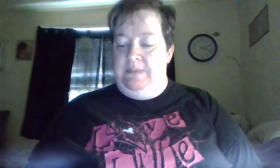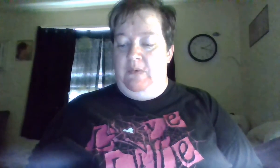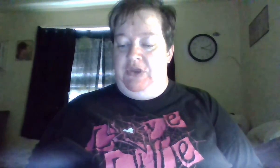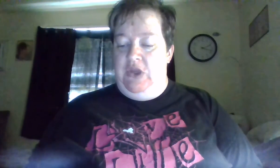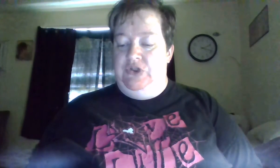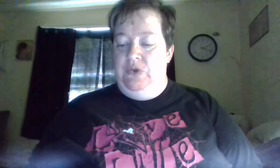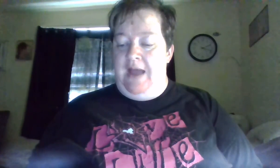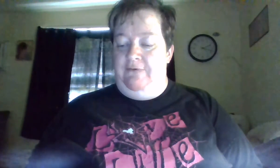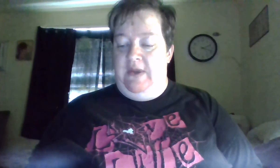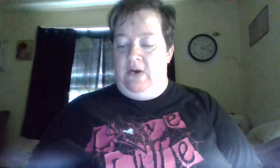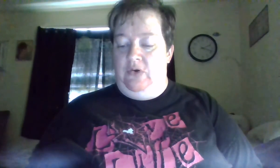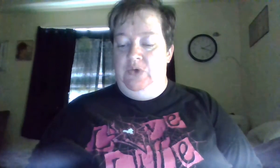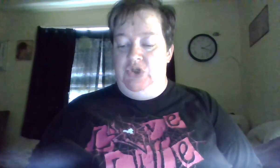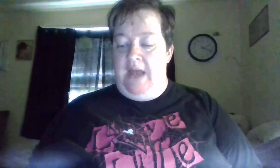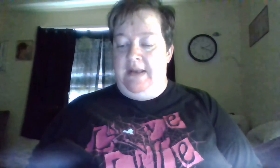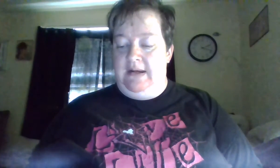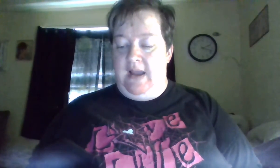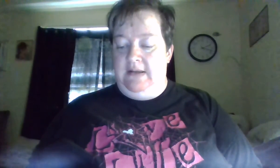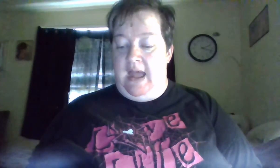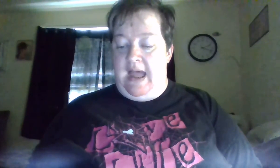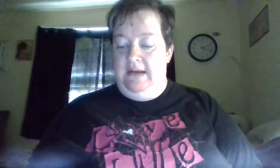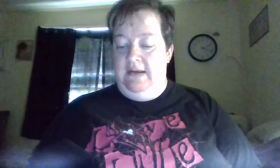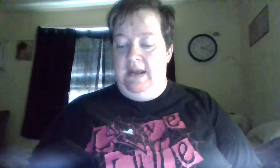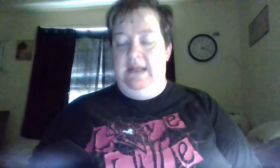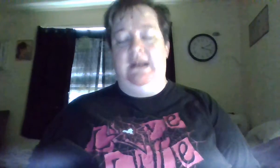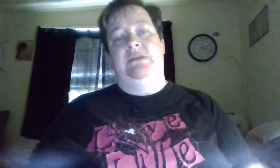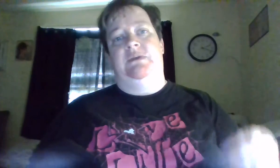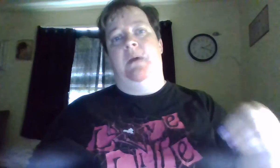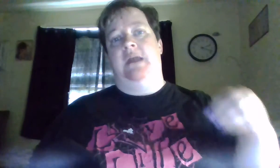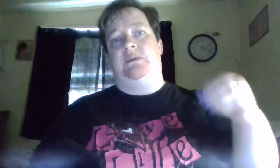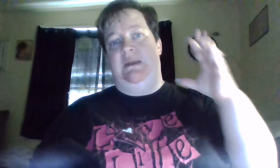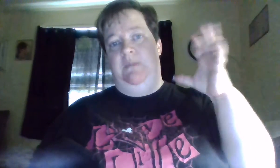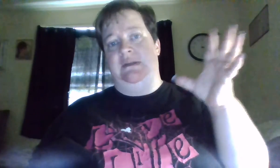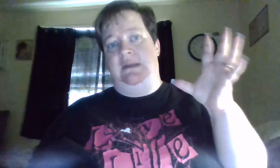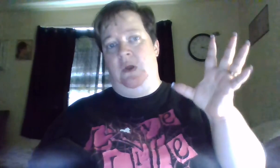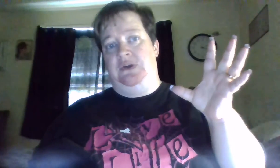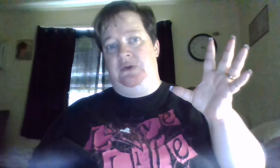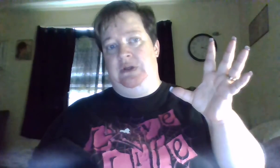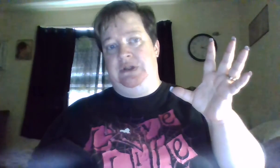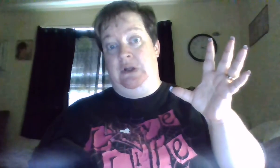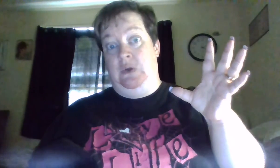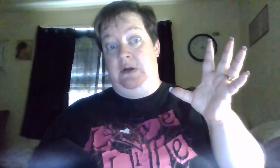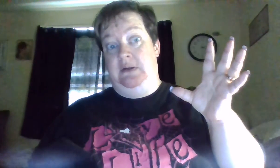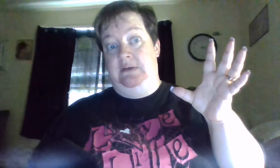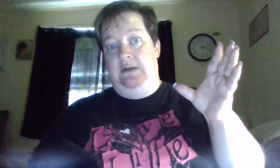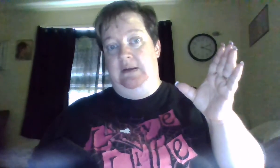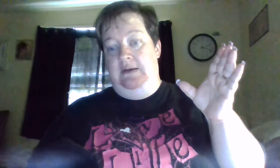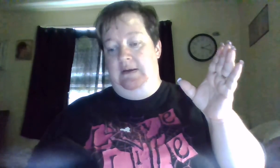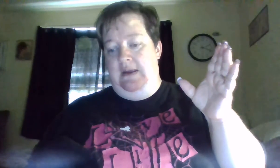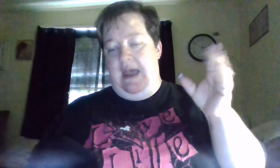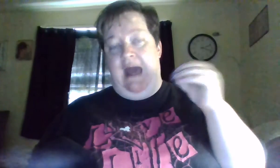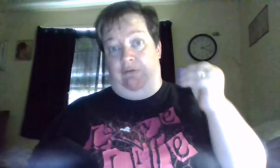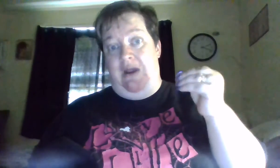be with you. Do not fear. You shall not die. And Gideon's response was he builds this altar to the Lord out of